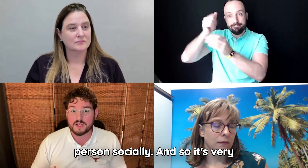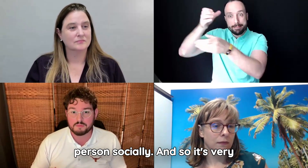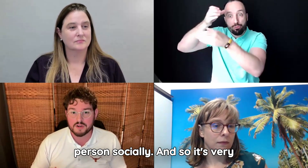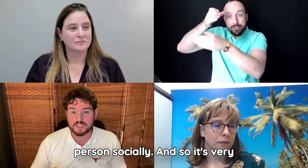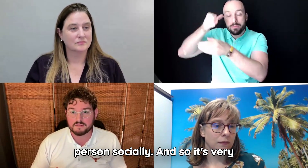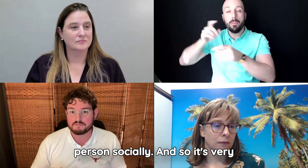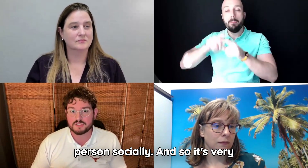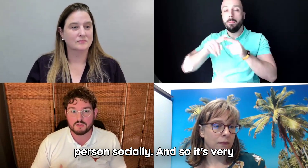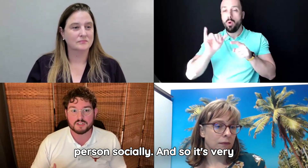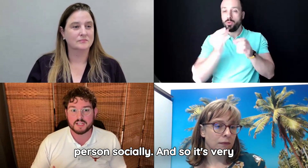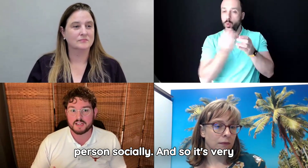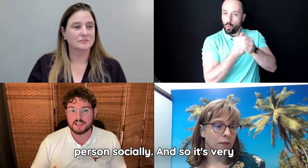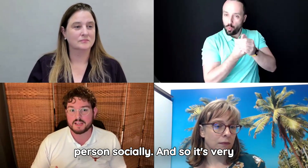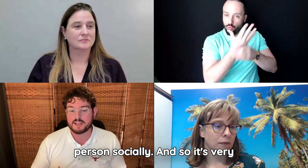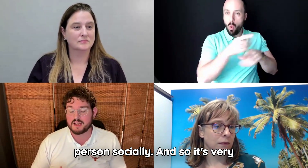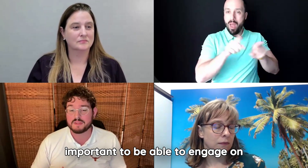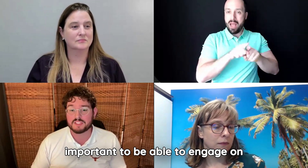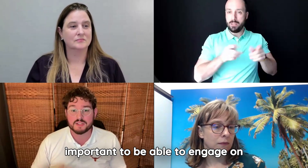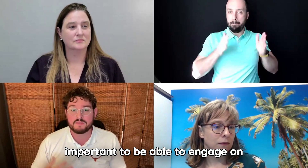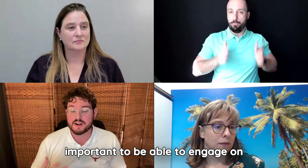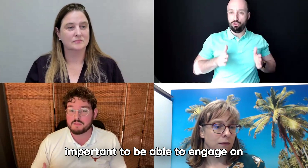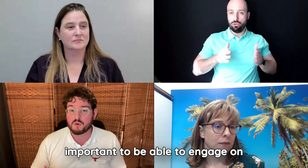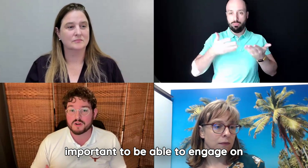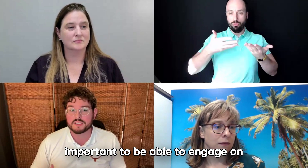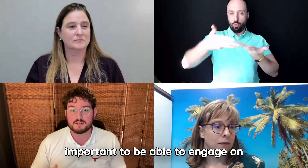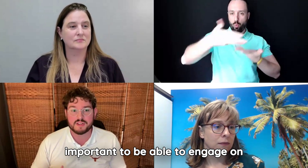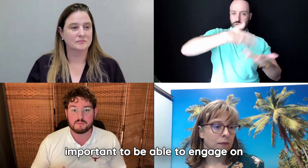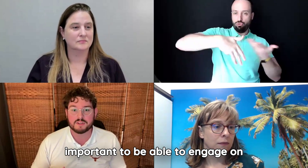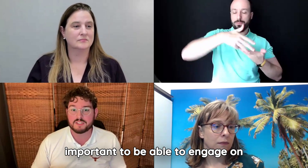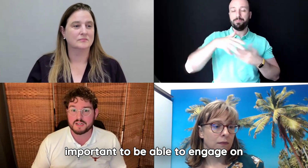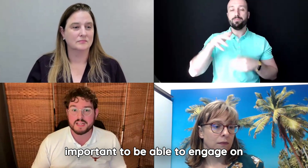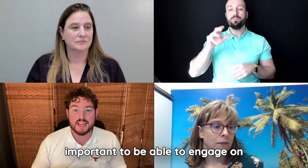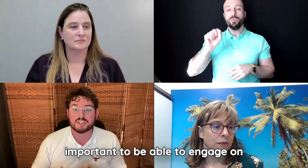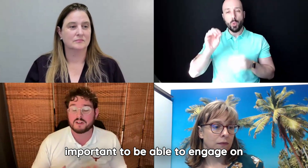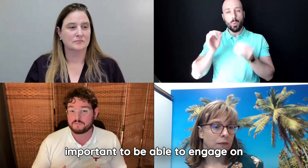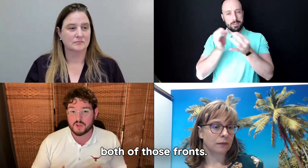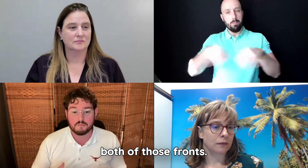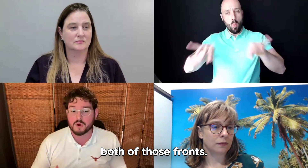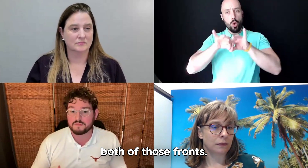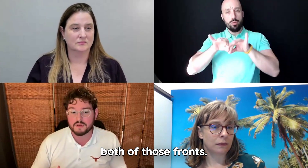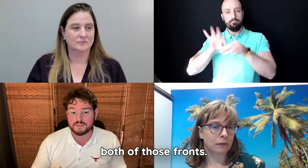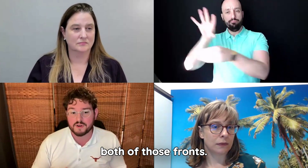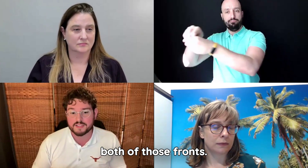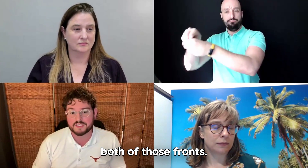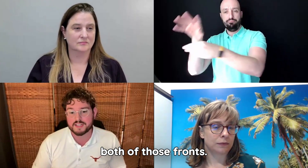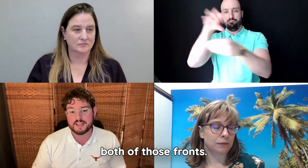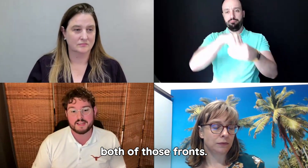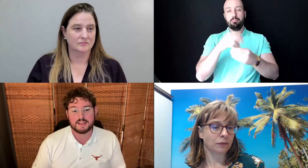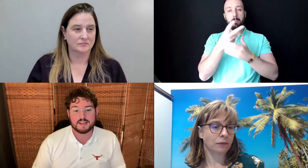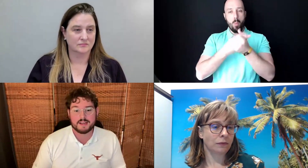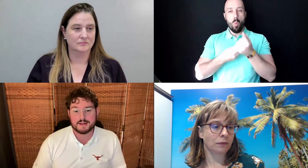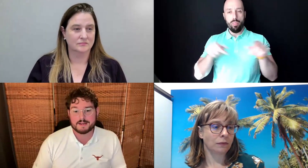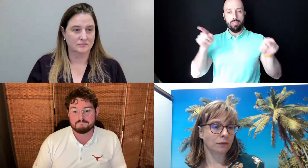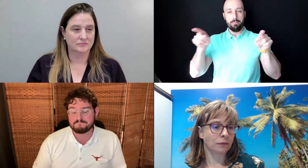to grow as a person socially. And so it's very important to be able to engage on both of those fronts.